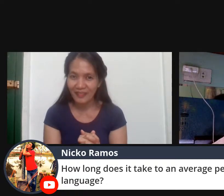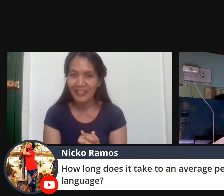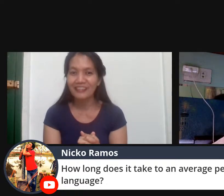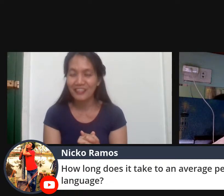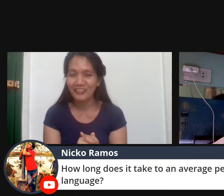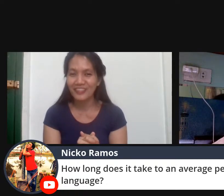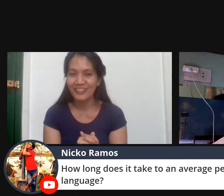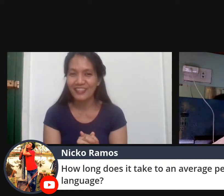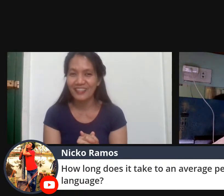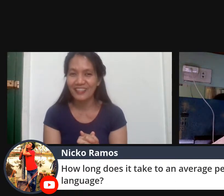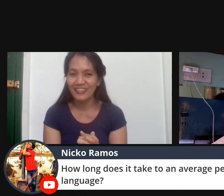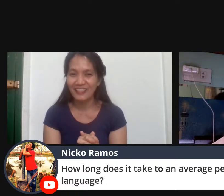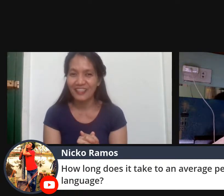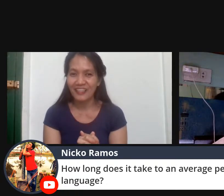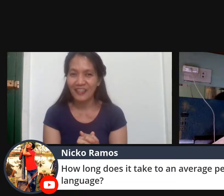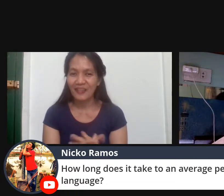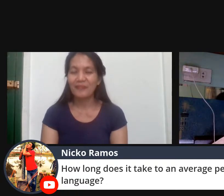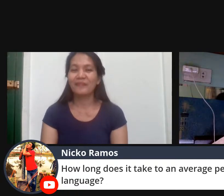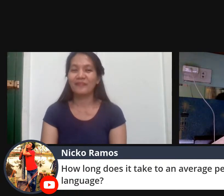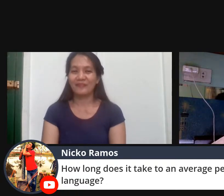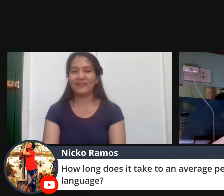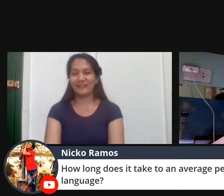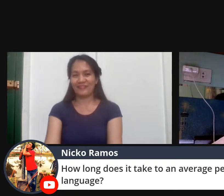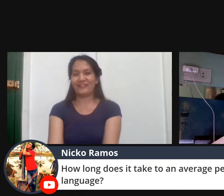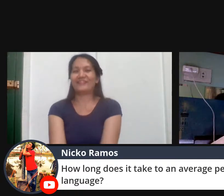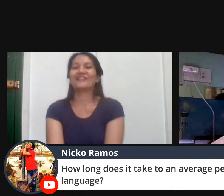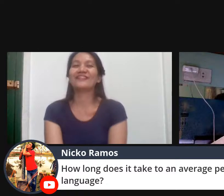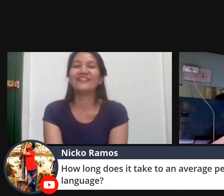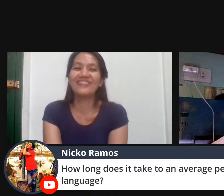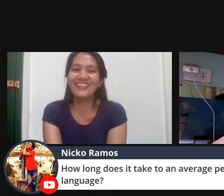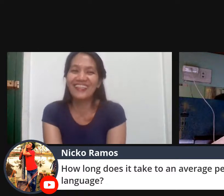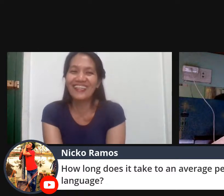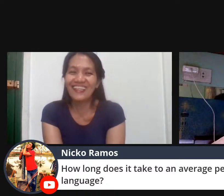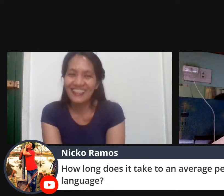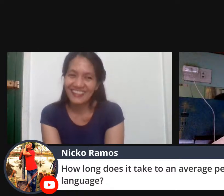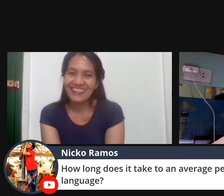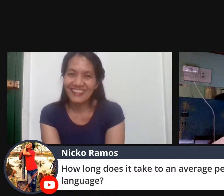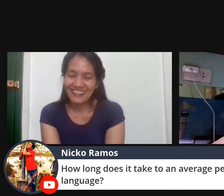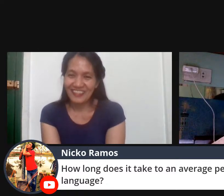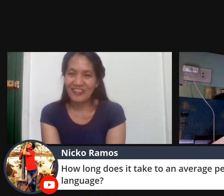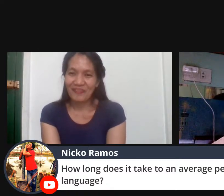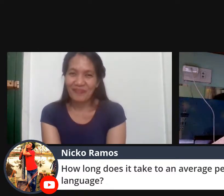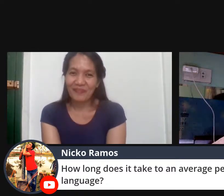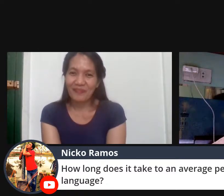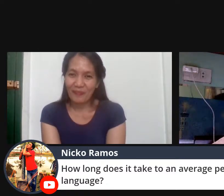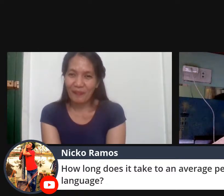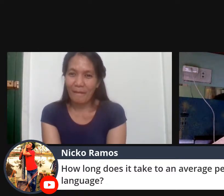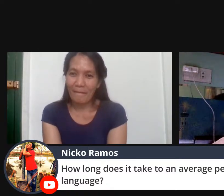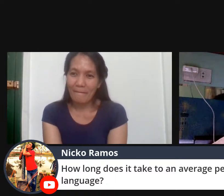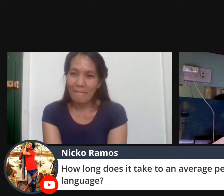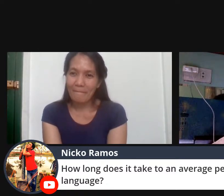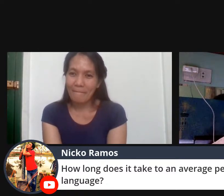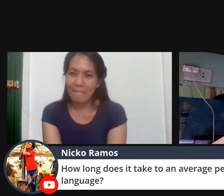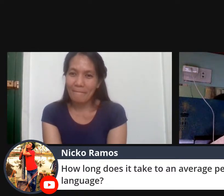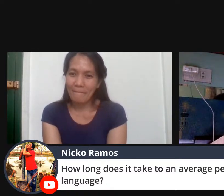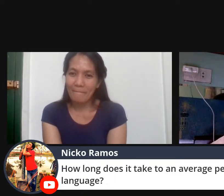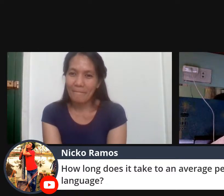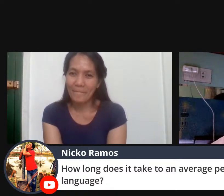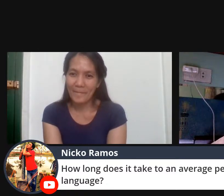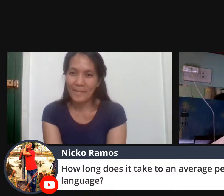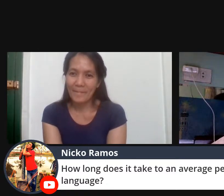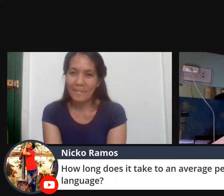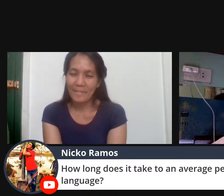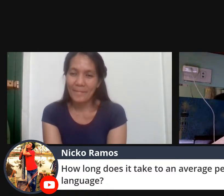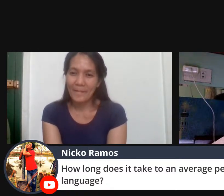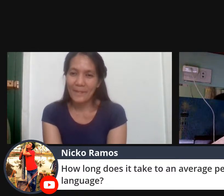parang ganun, sir. Okay, sige. Thank you. Ma'am Jeline, pakita natin yung comment ni Ma'am Beth Gloriana. Gusto